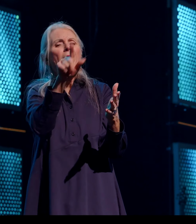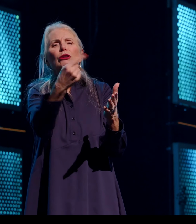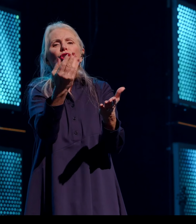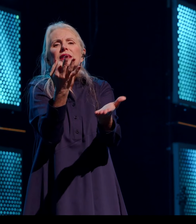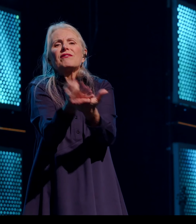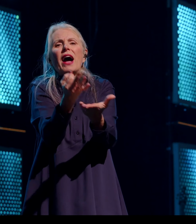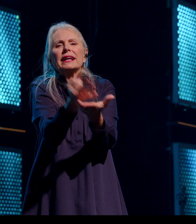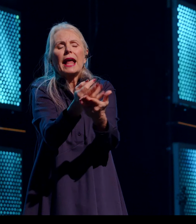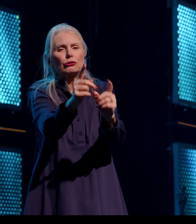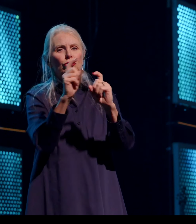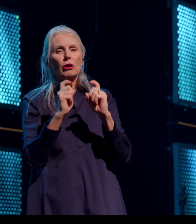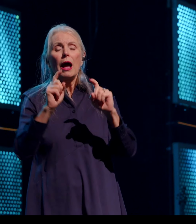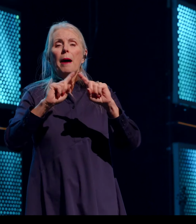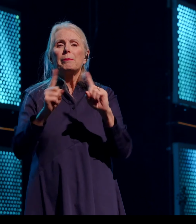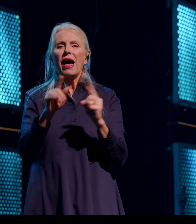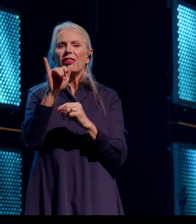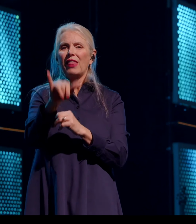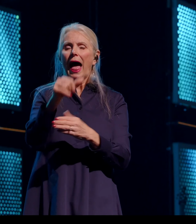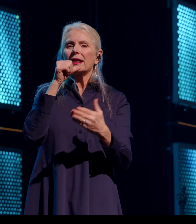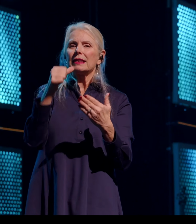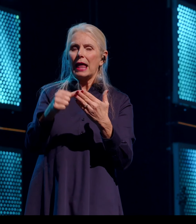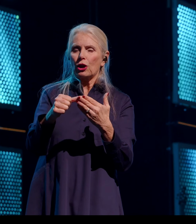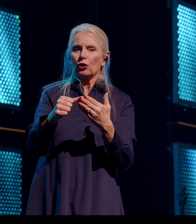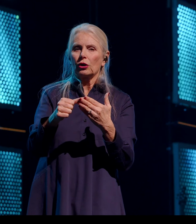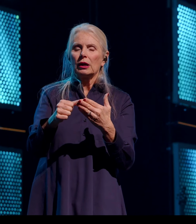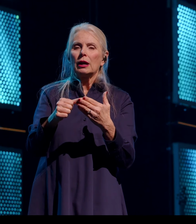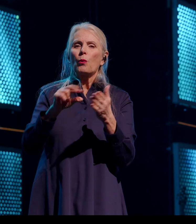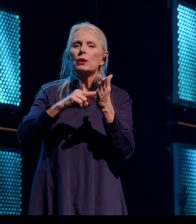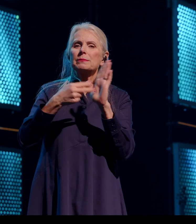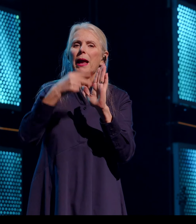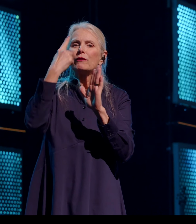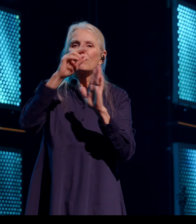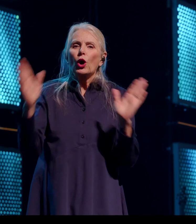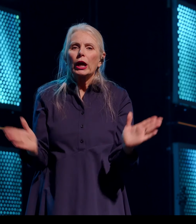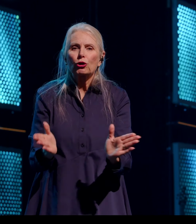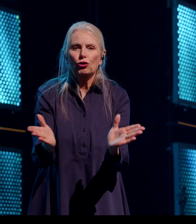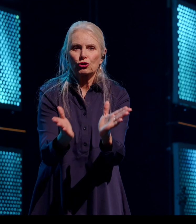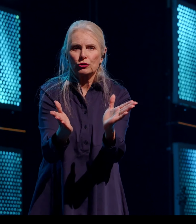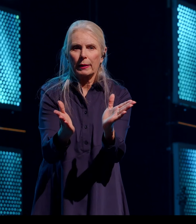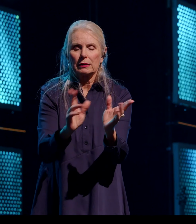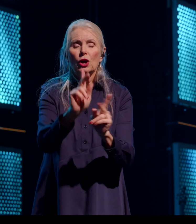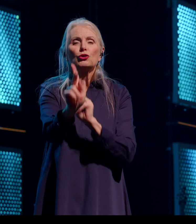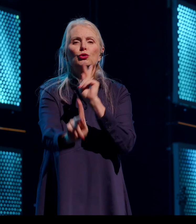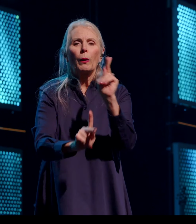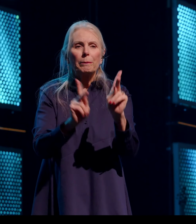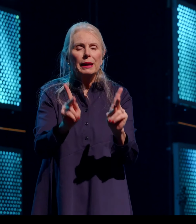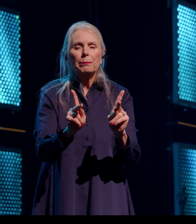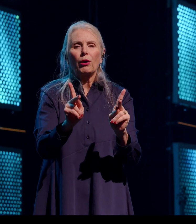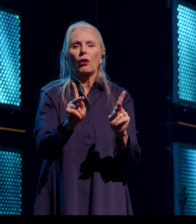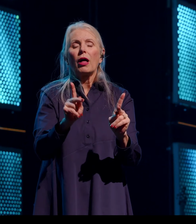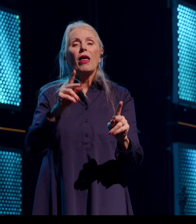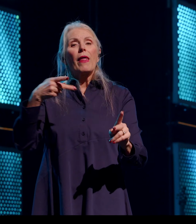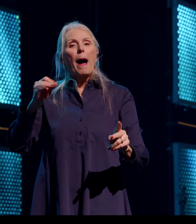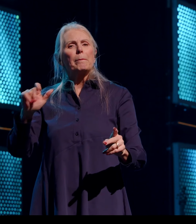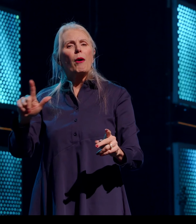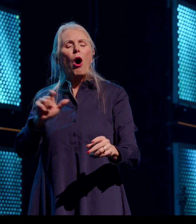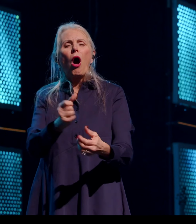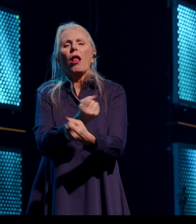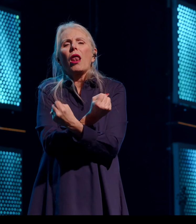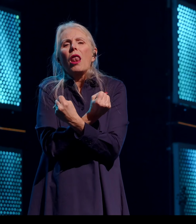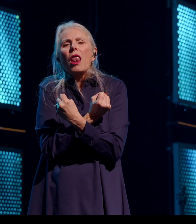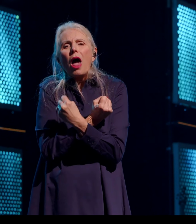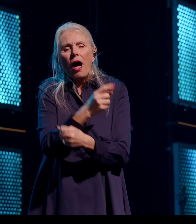gift. It is a letter of encouragement to a church that he loves. It